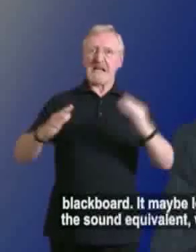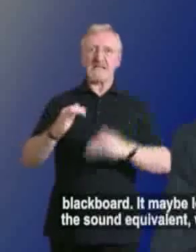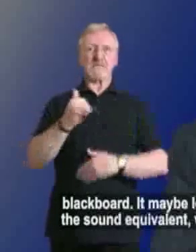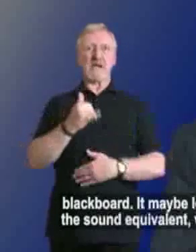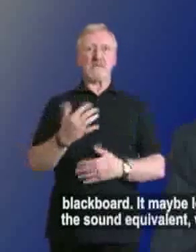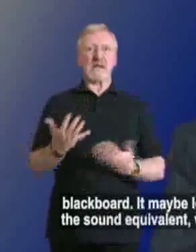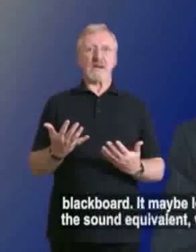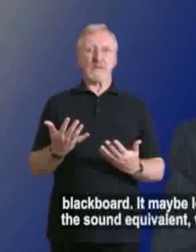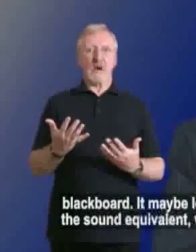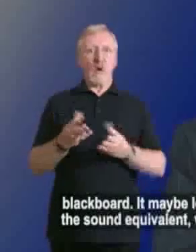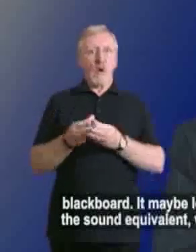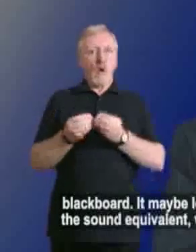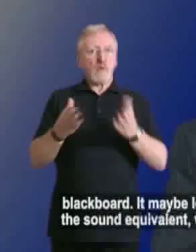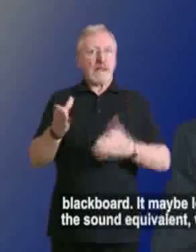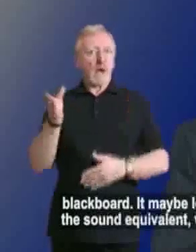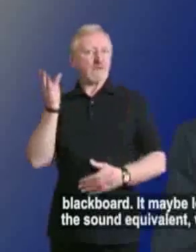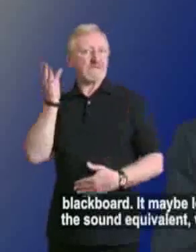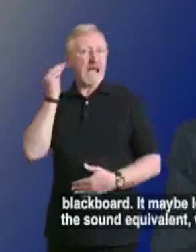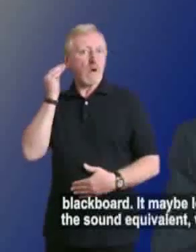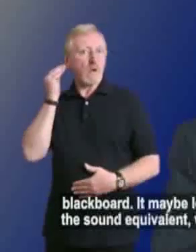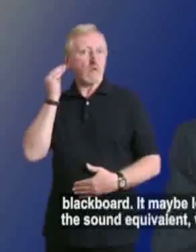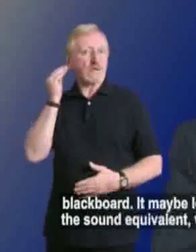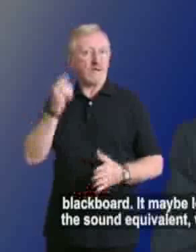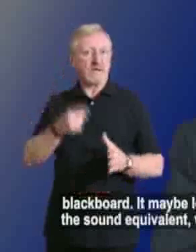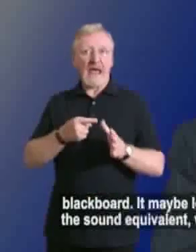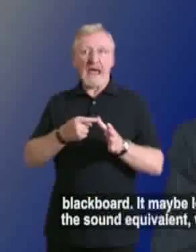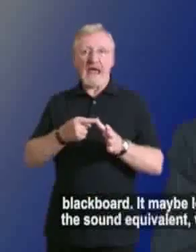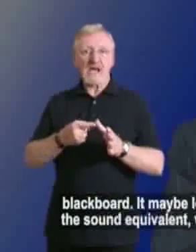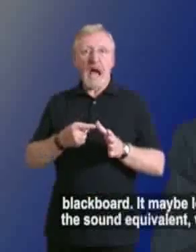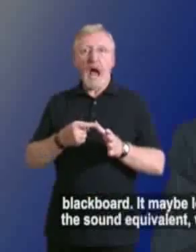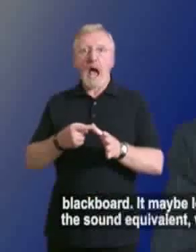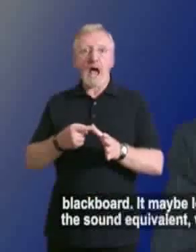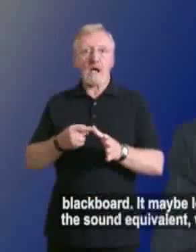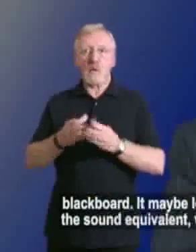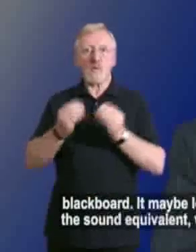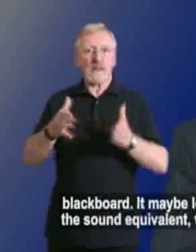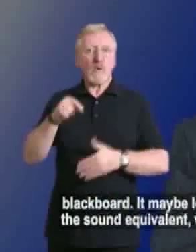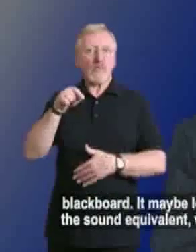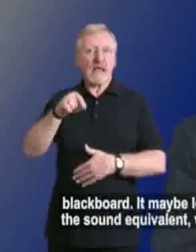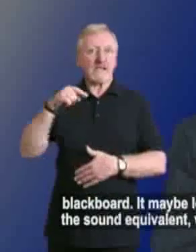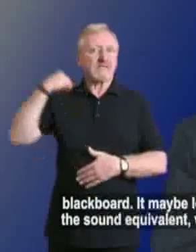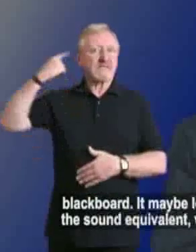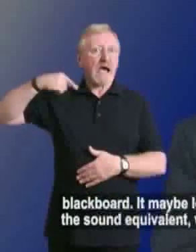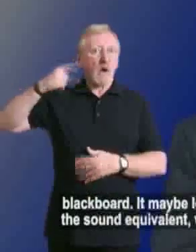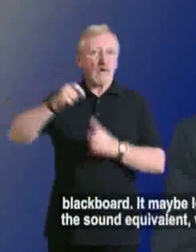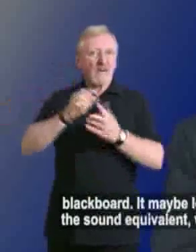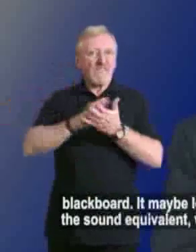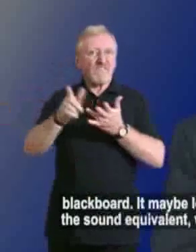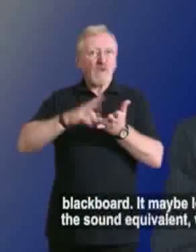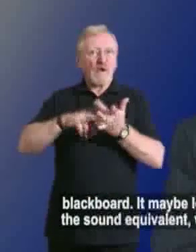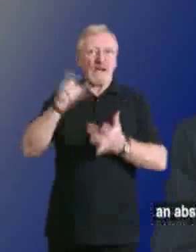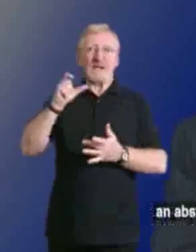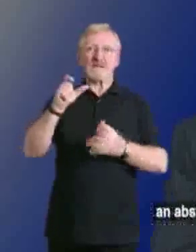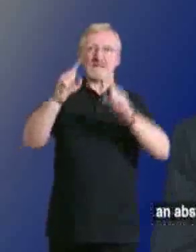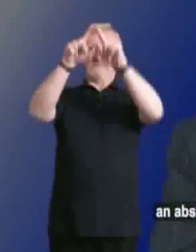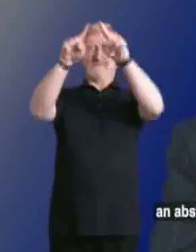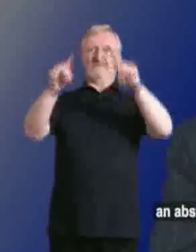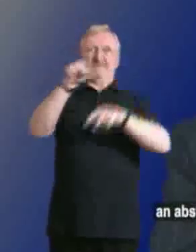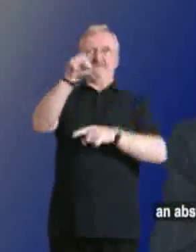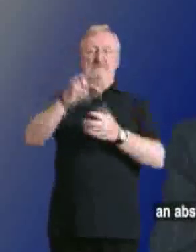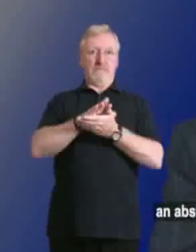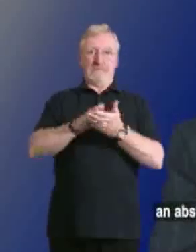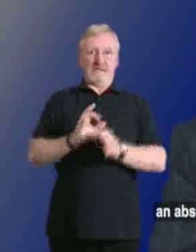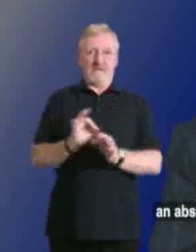like a tent, but without the sound equivalent, without any phonics, it's just an